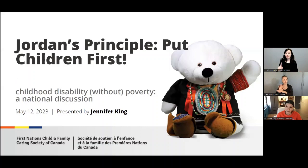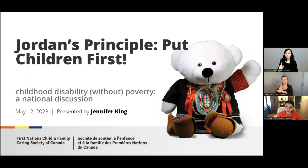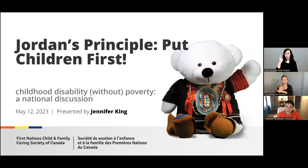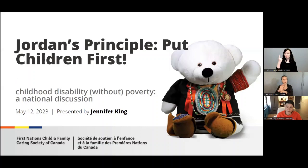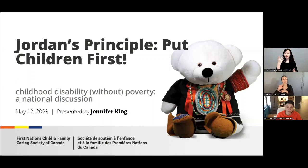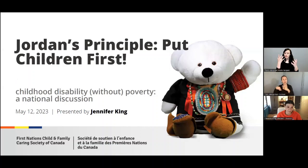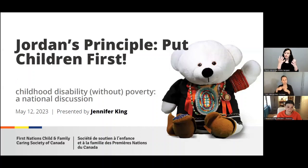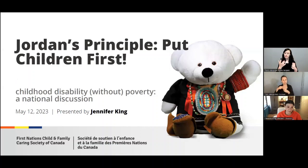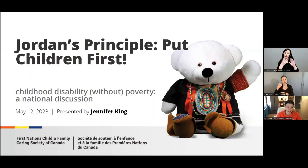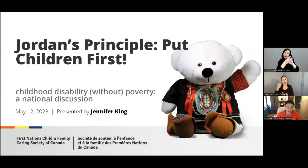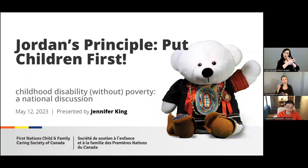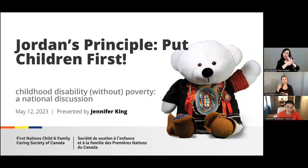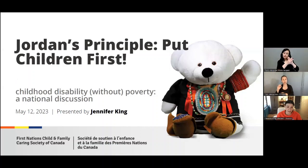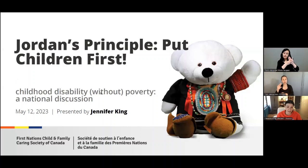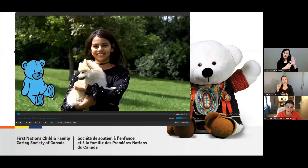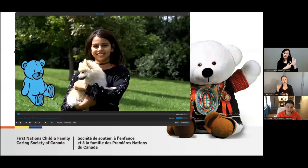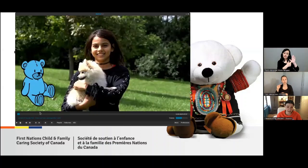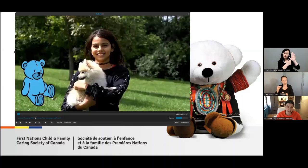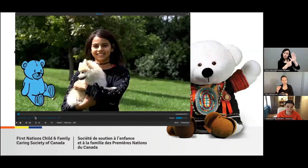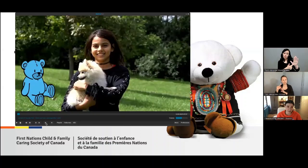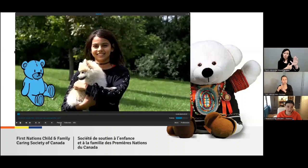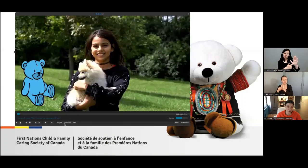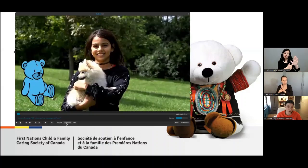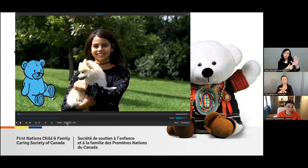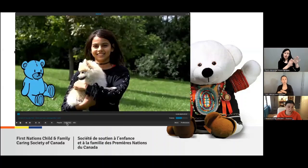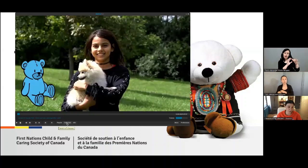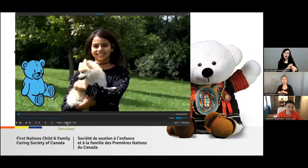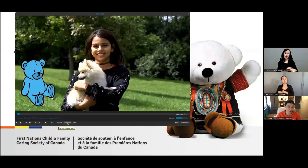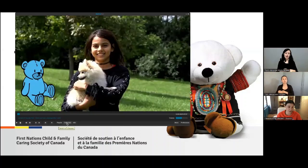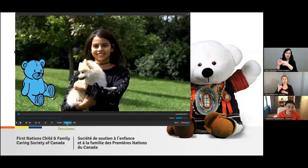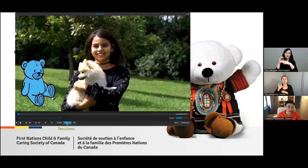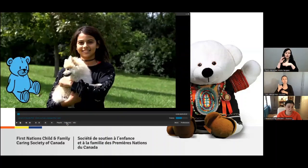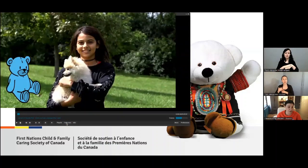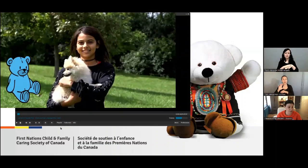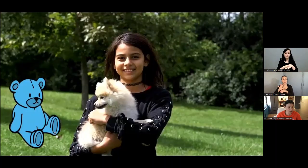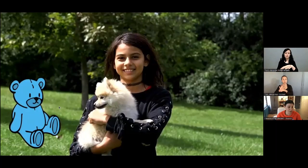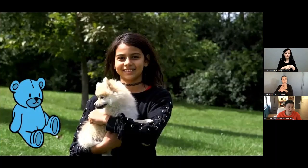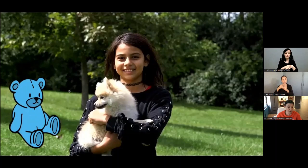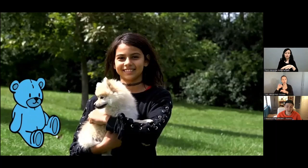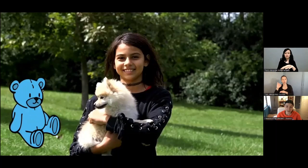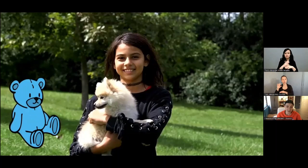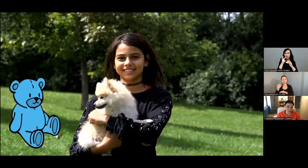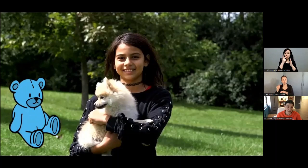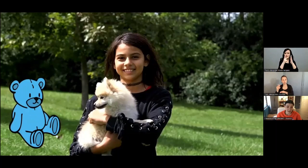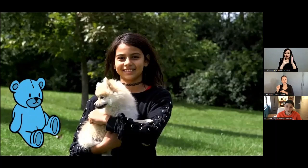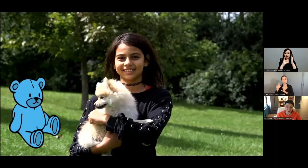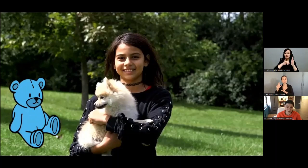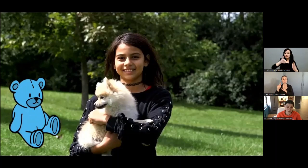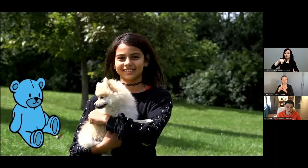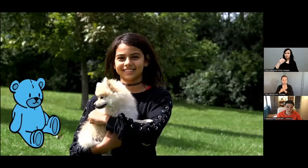Jordan's Principle. It is a video, we call it the Jordan's Principle Public